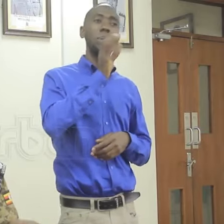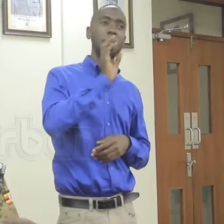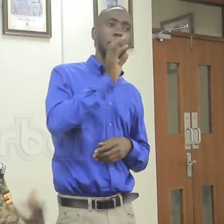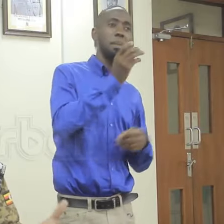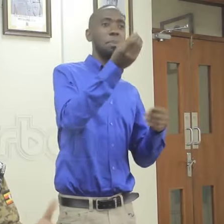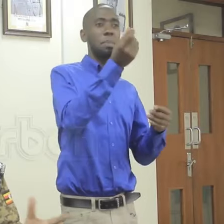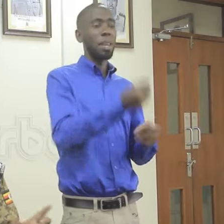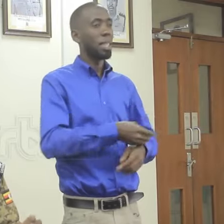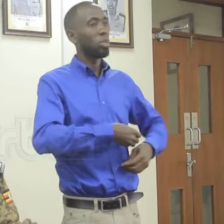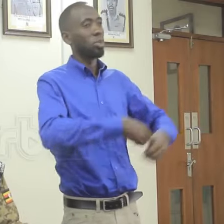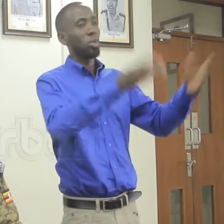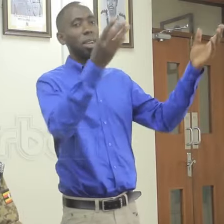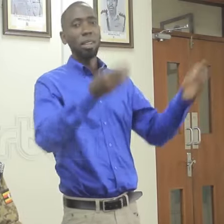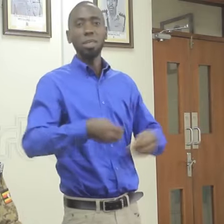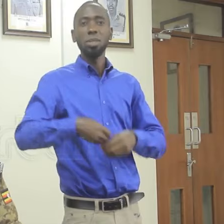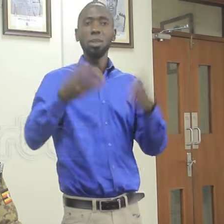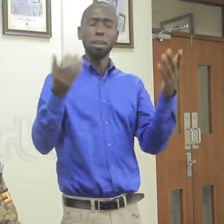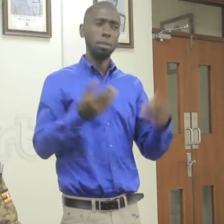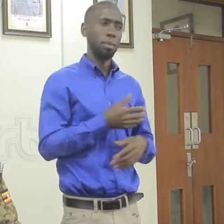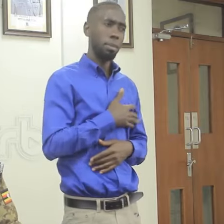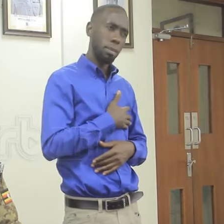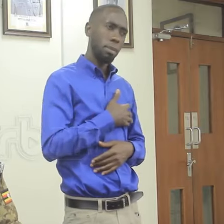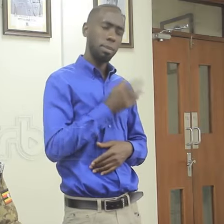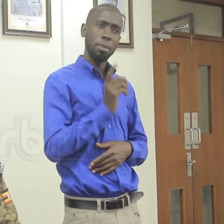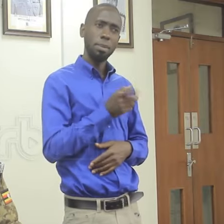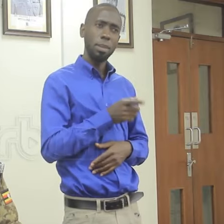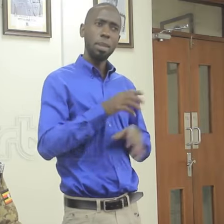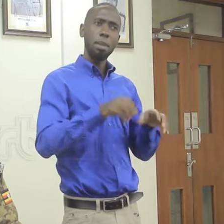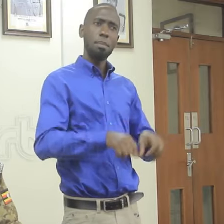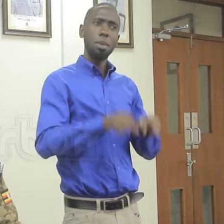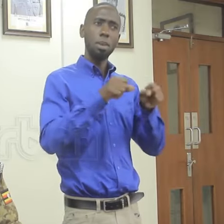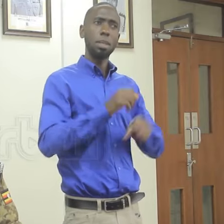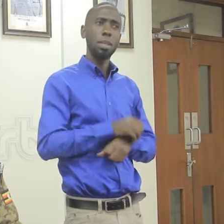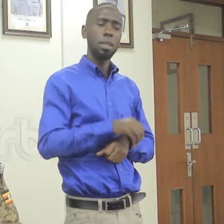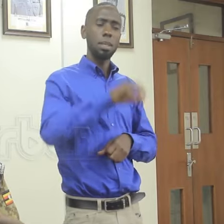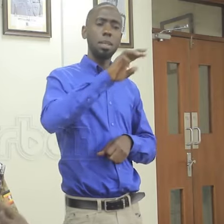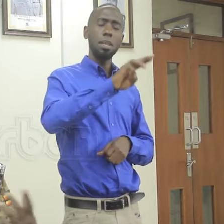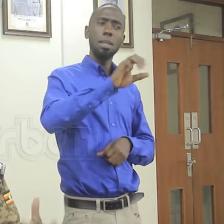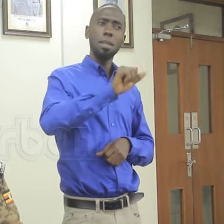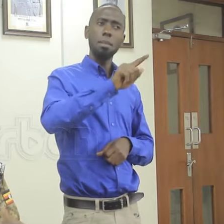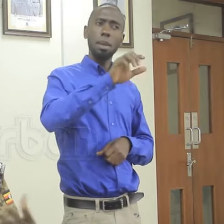dishing money around. So his boss, Matia Rurangwa, also